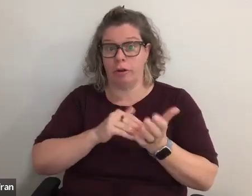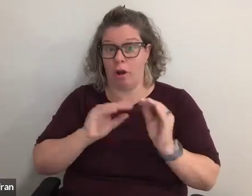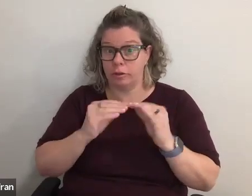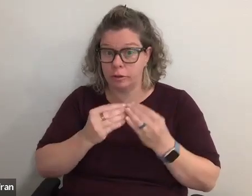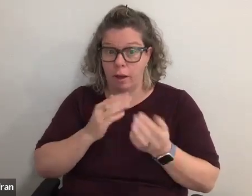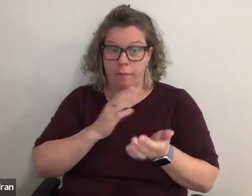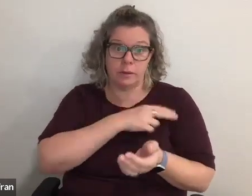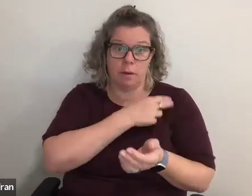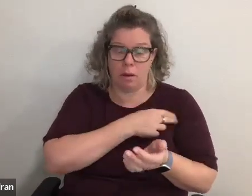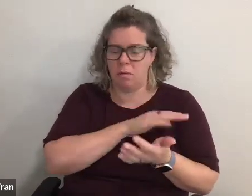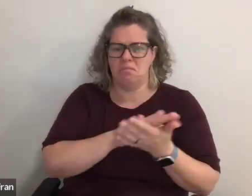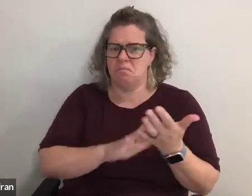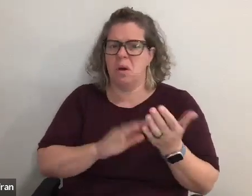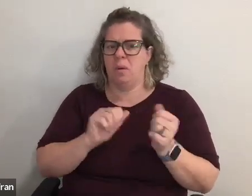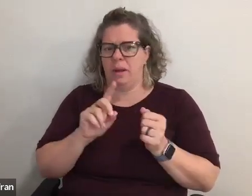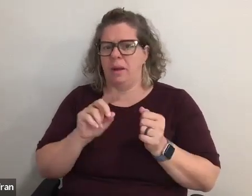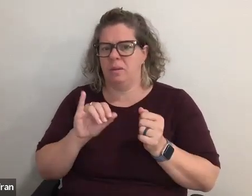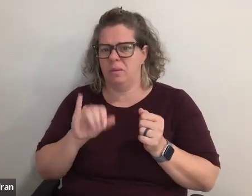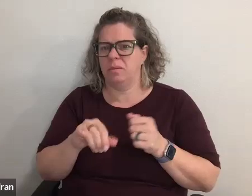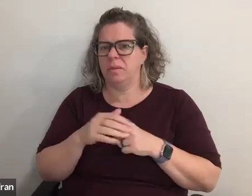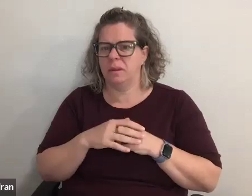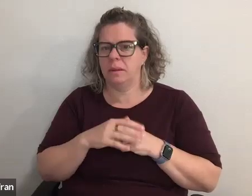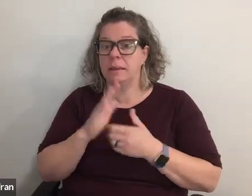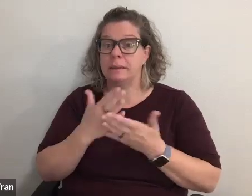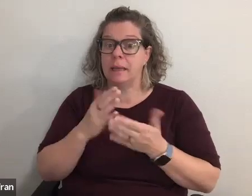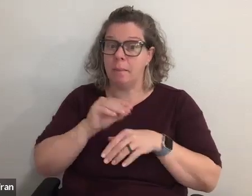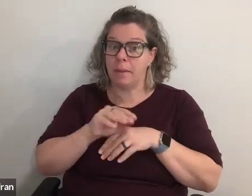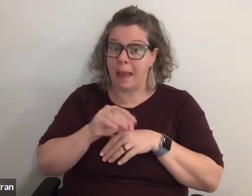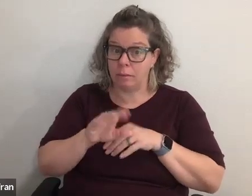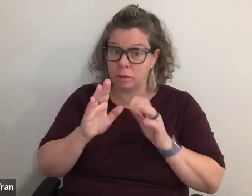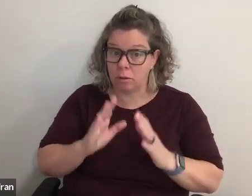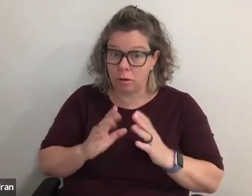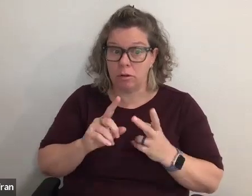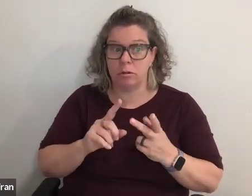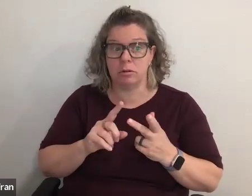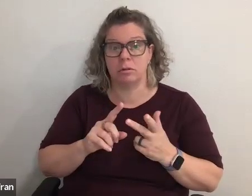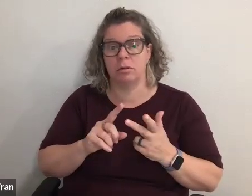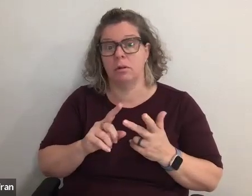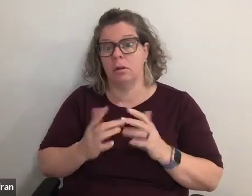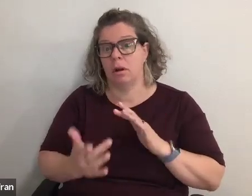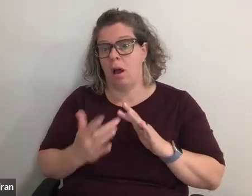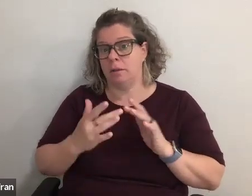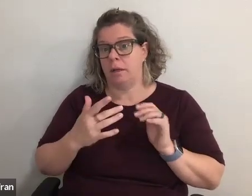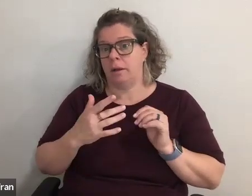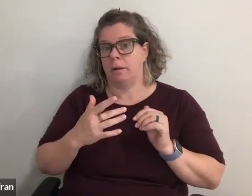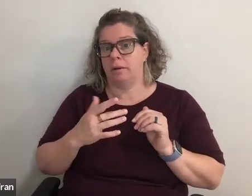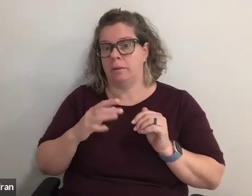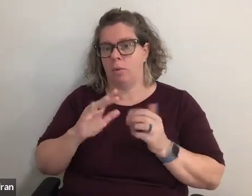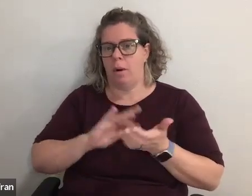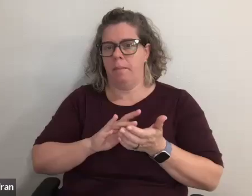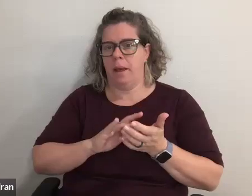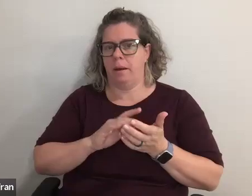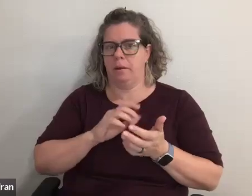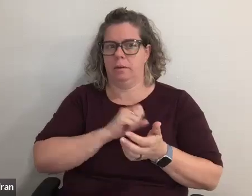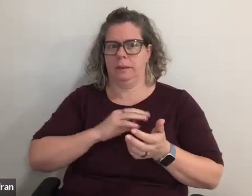we work with people who are therapists or counselors or medical personnel who are requesting